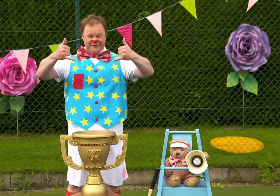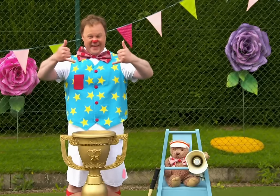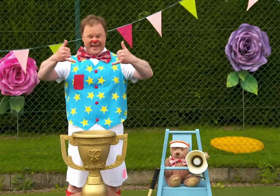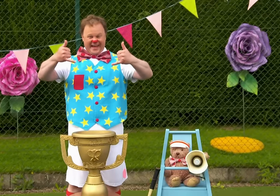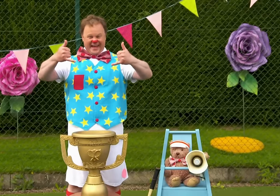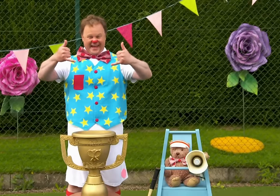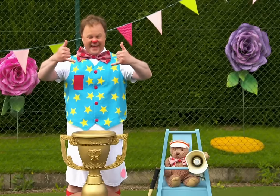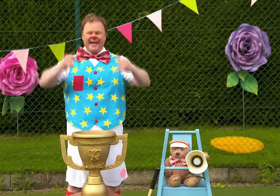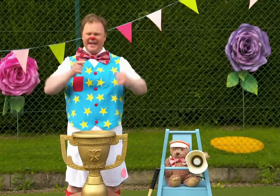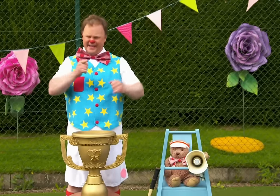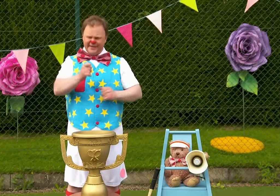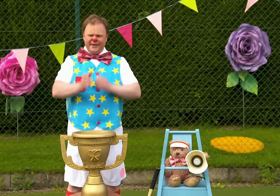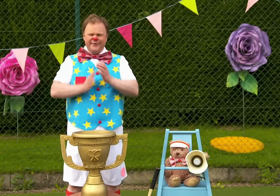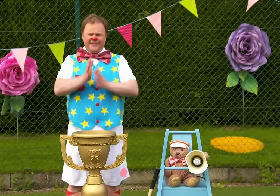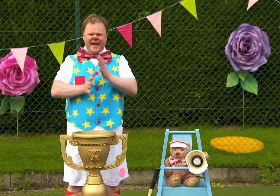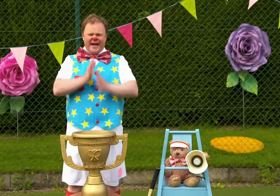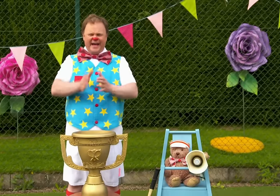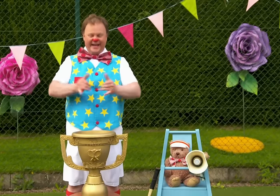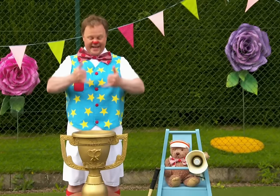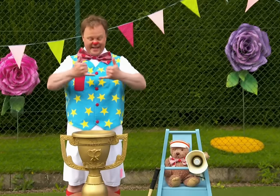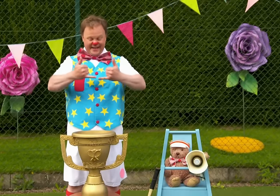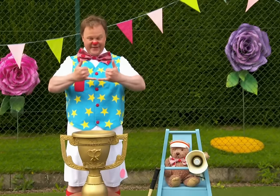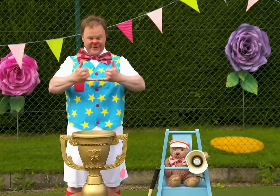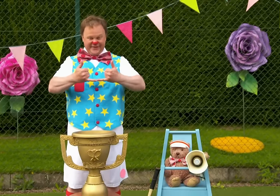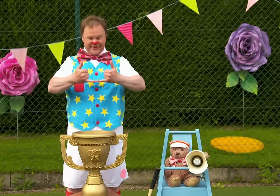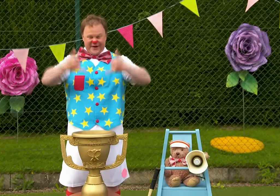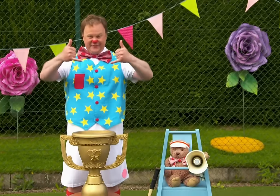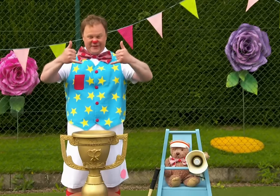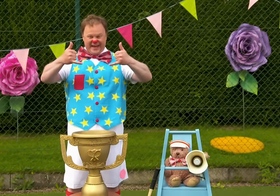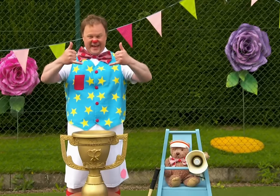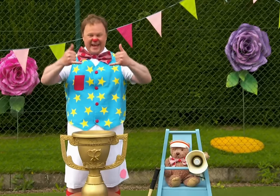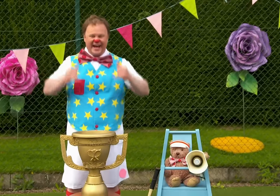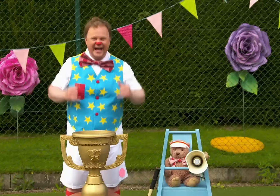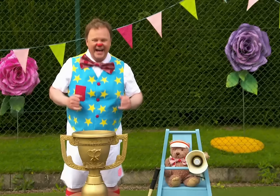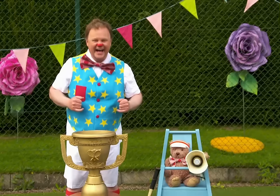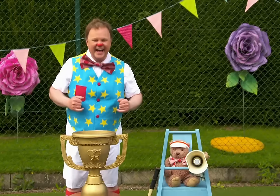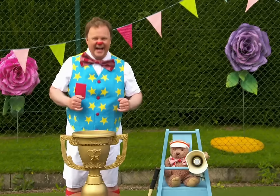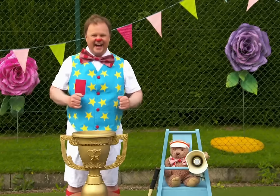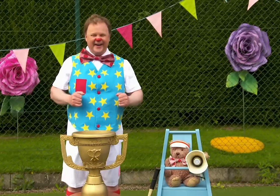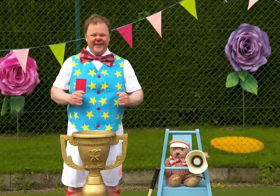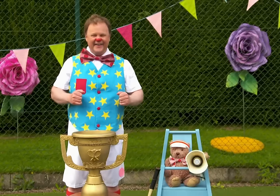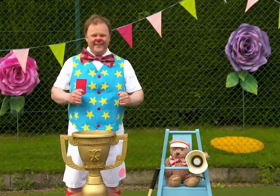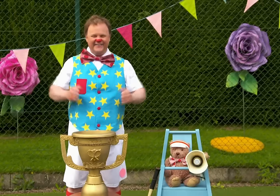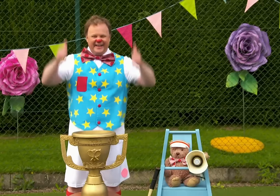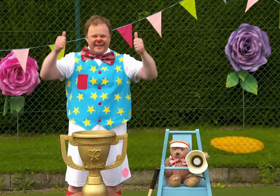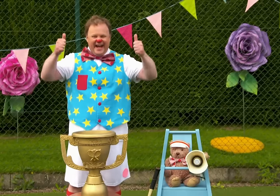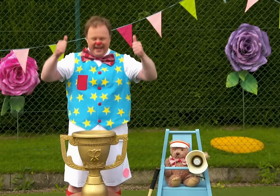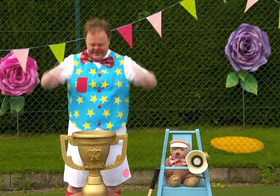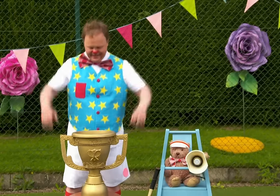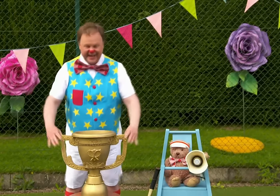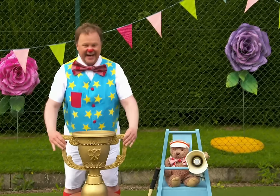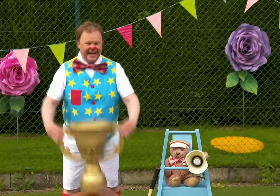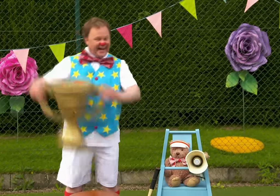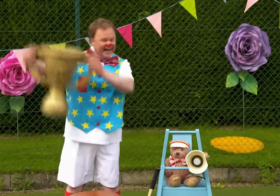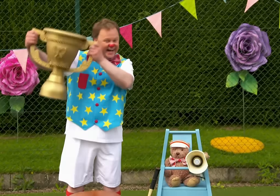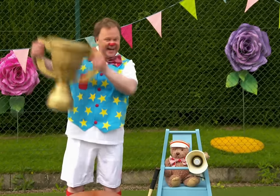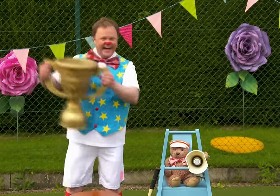Trophy! You sign! Trophy! Oh, well done! Thank you,